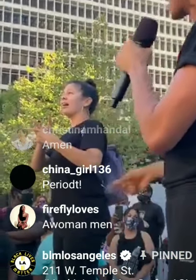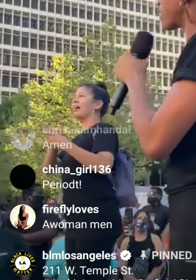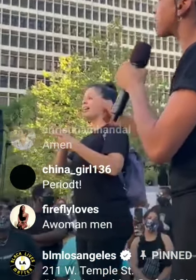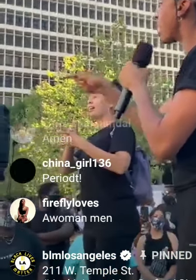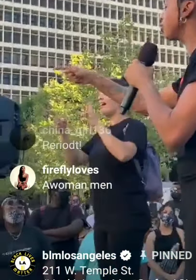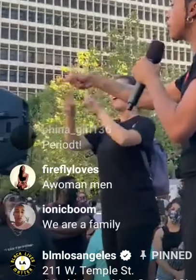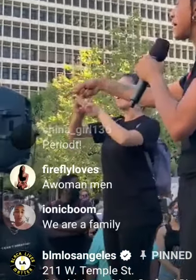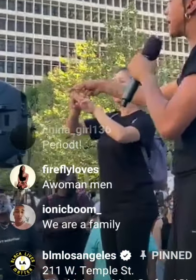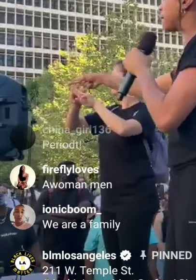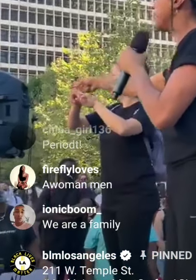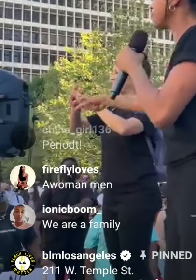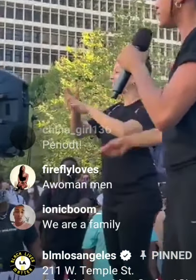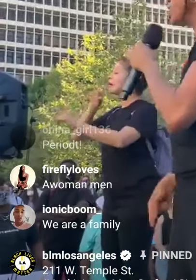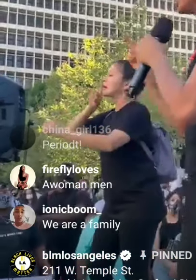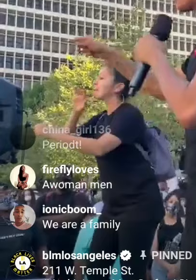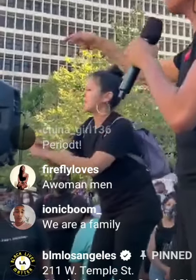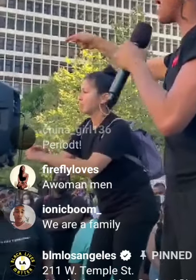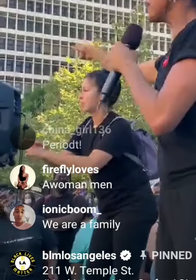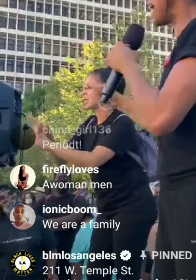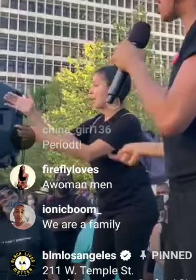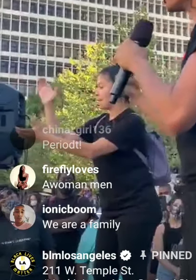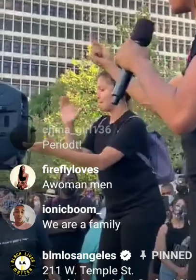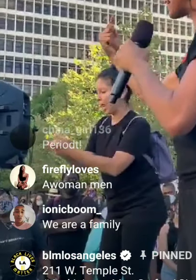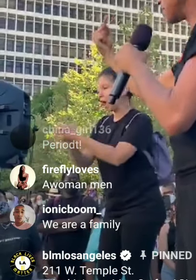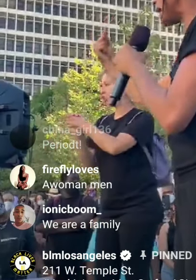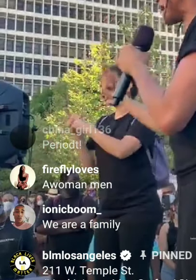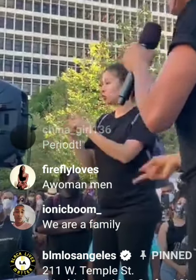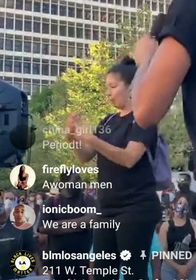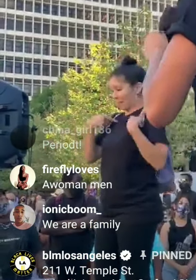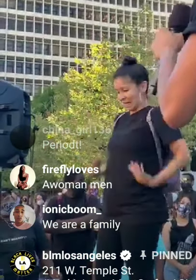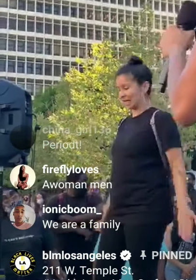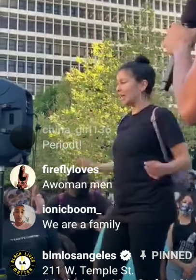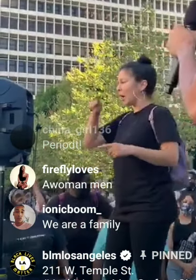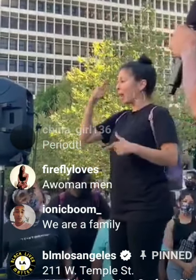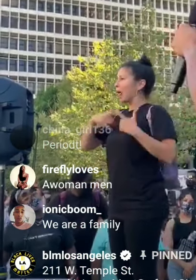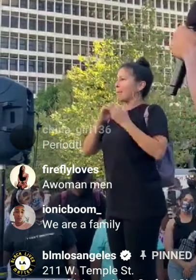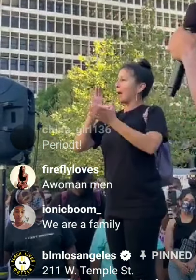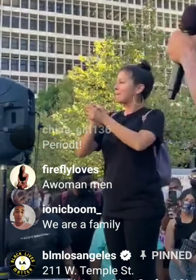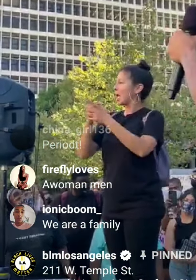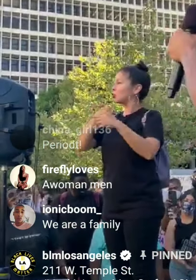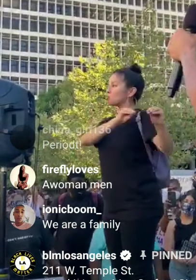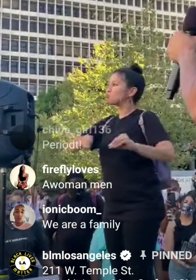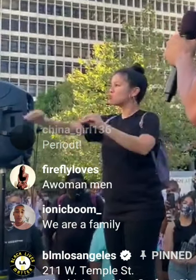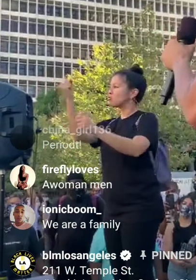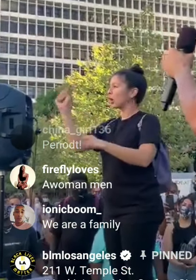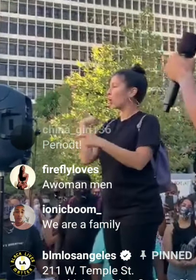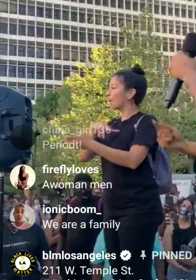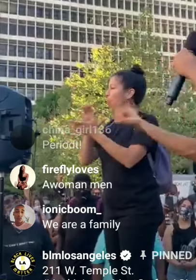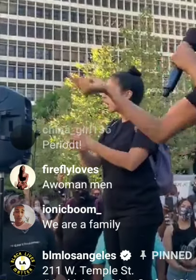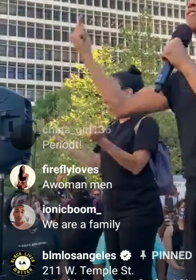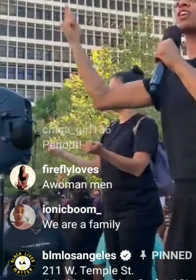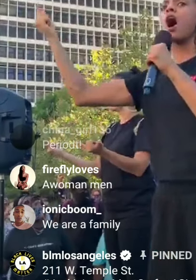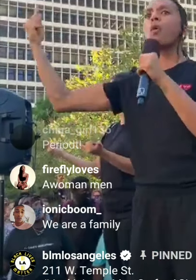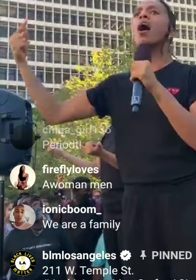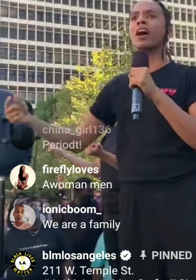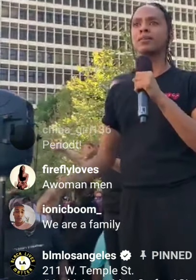of an entity. He's carelessly accepted his conditions unthinkingly. He would accept circumstances that would